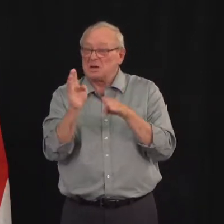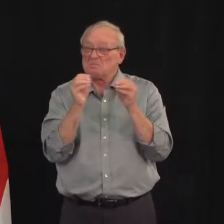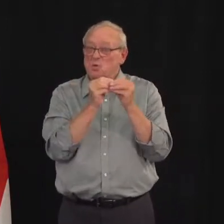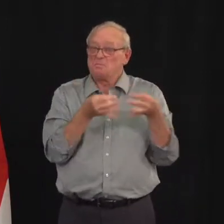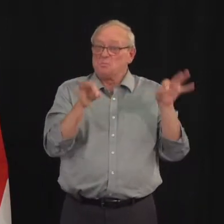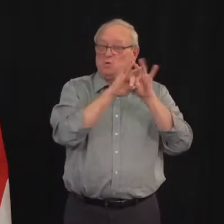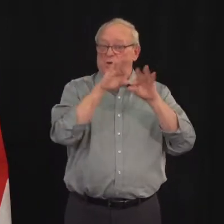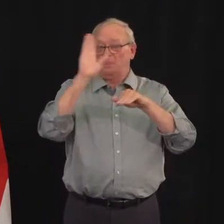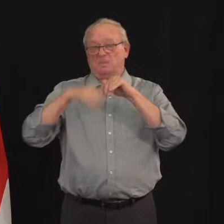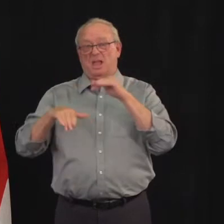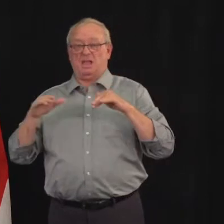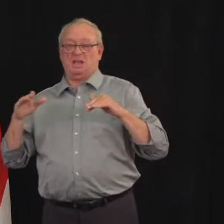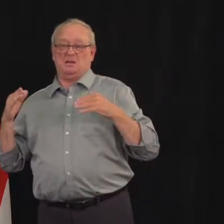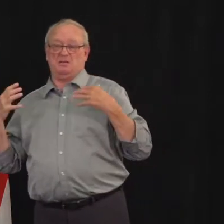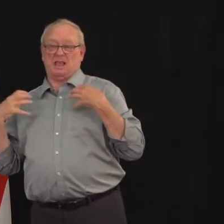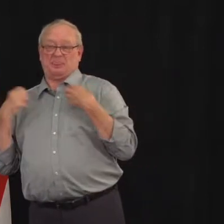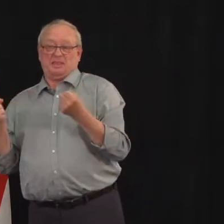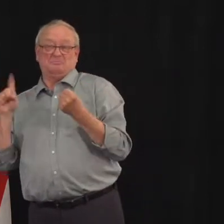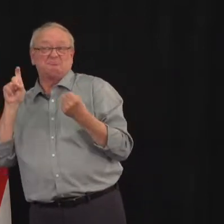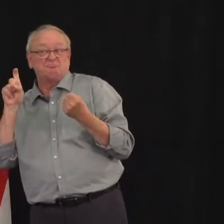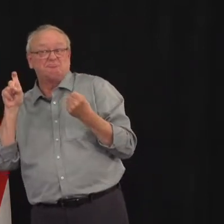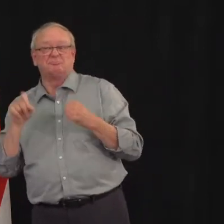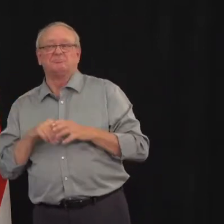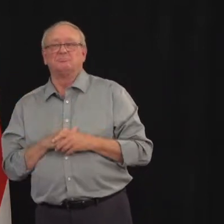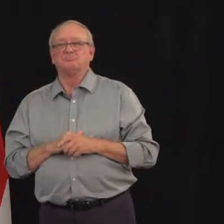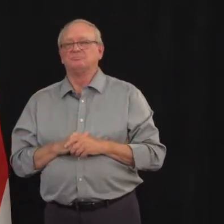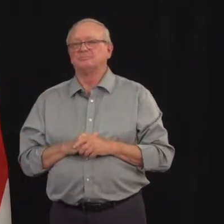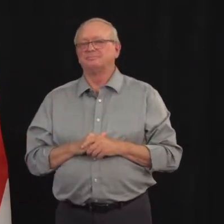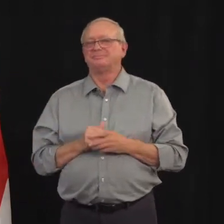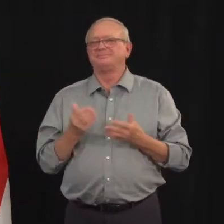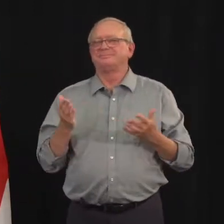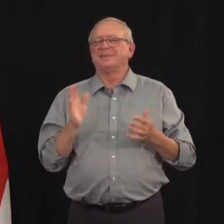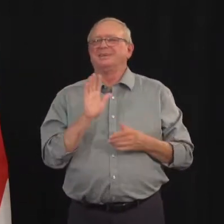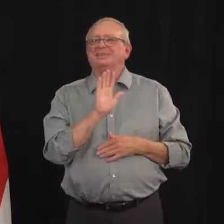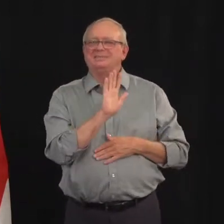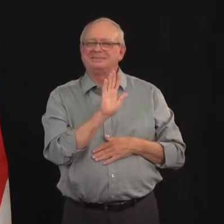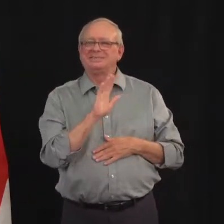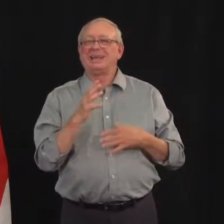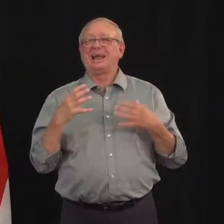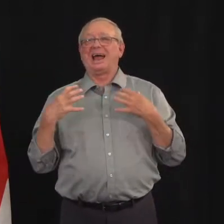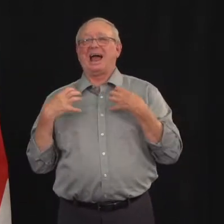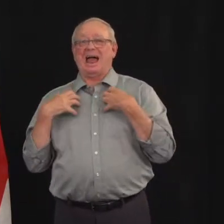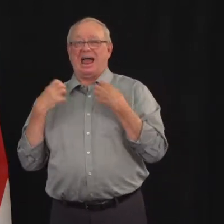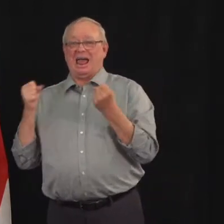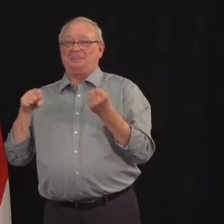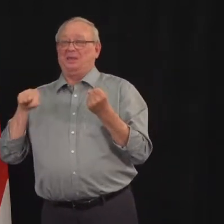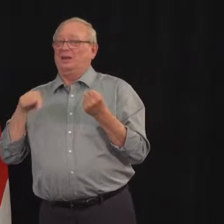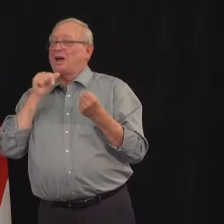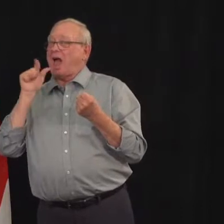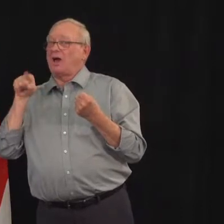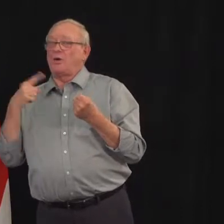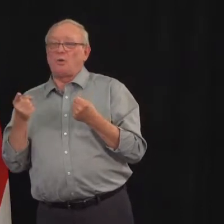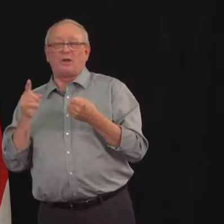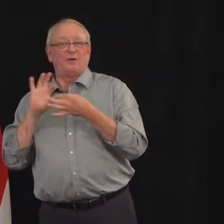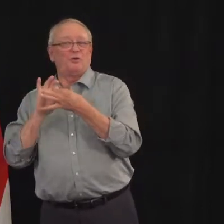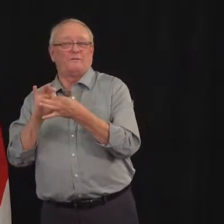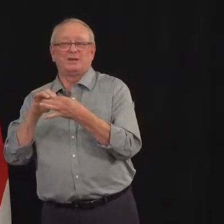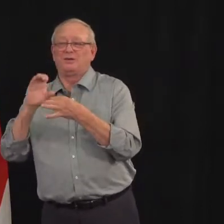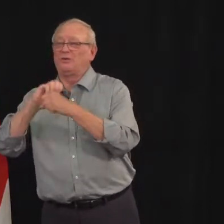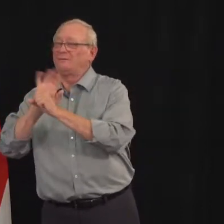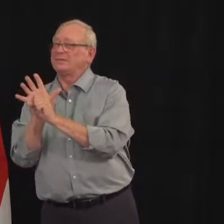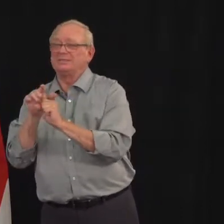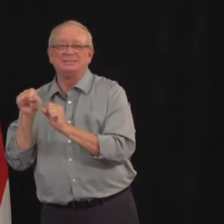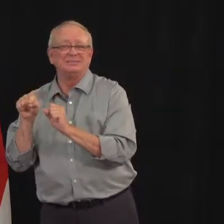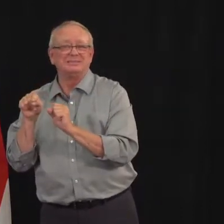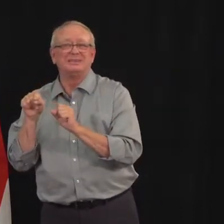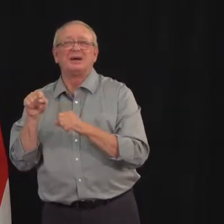than the avoidance of COVID-19. And when we had a broad, widespread closure of businesses and